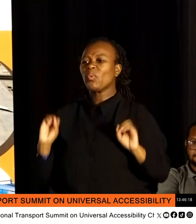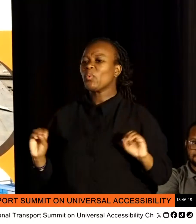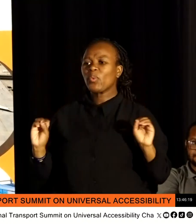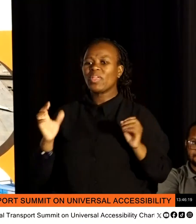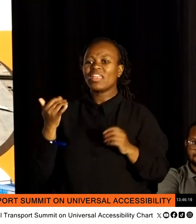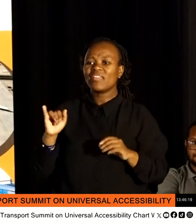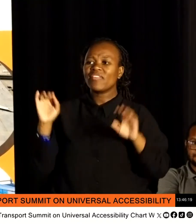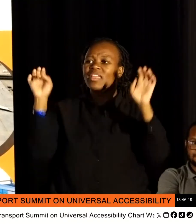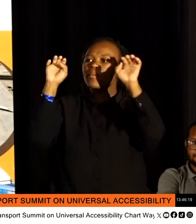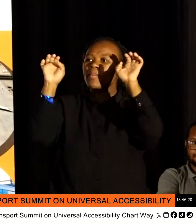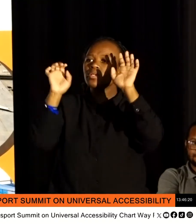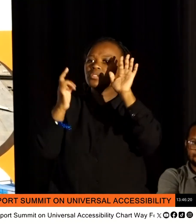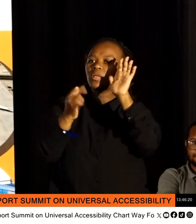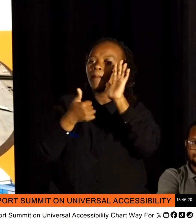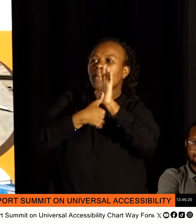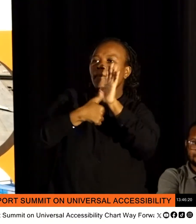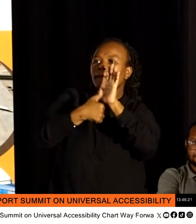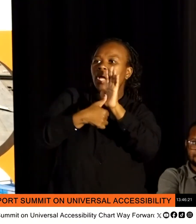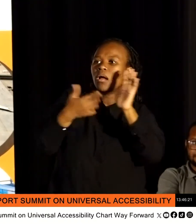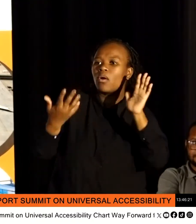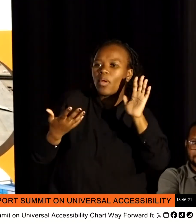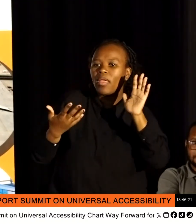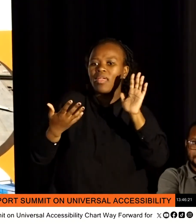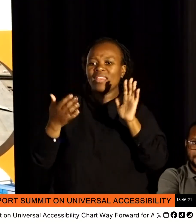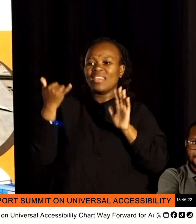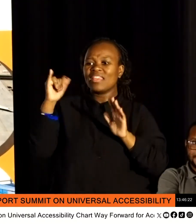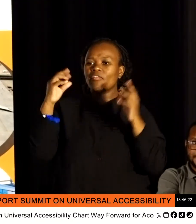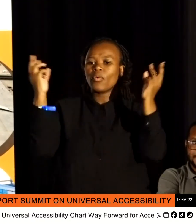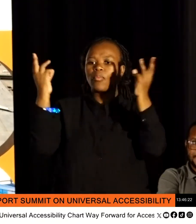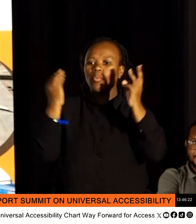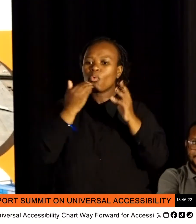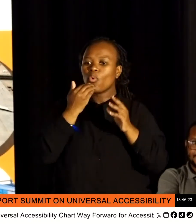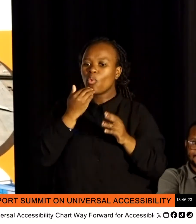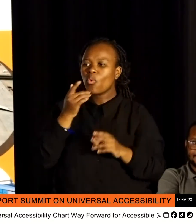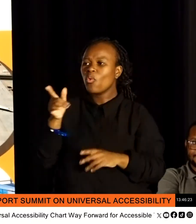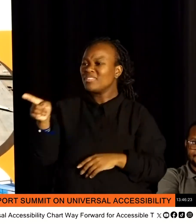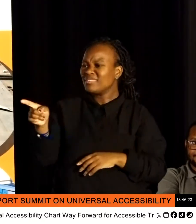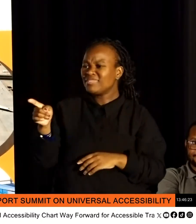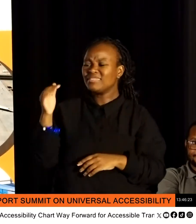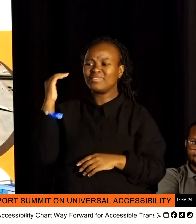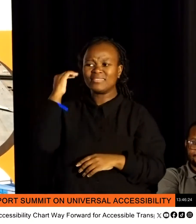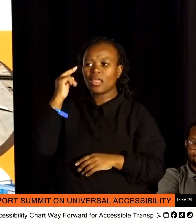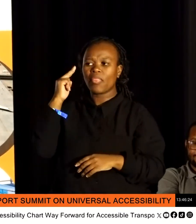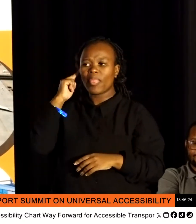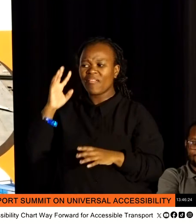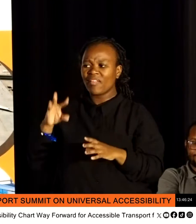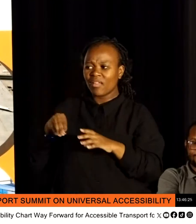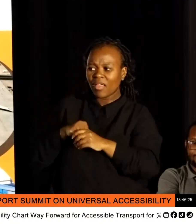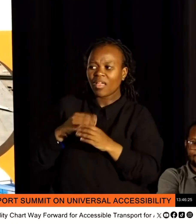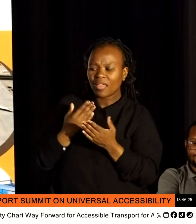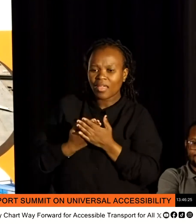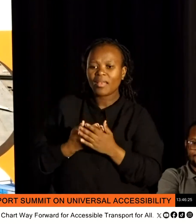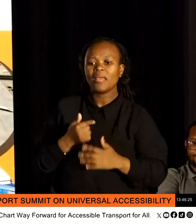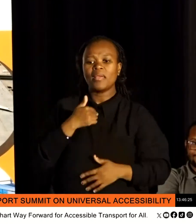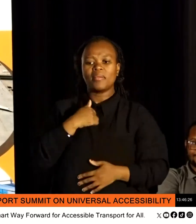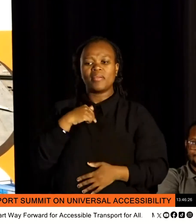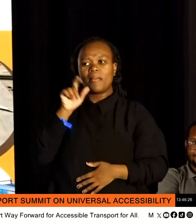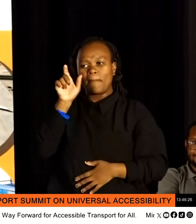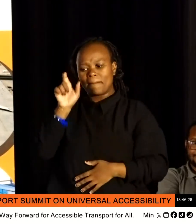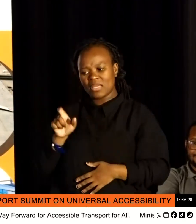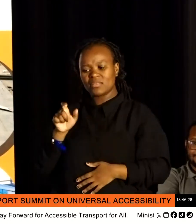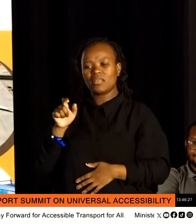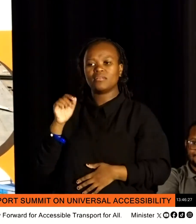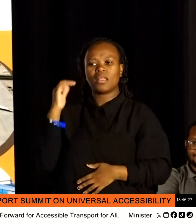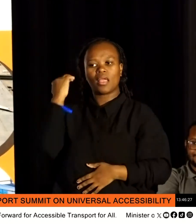emergency button near the wheelchair area accommodates individuals with hearing impairments. As a person with a hearing impairment